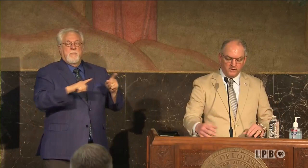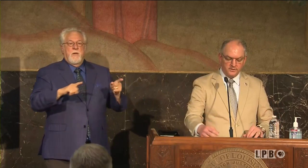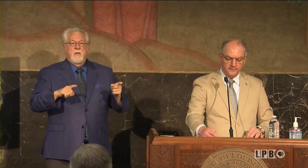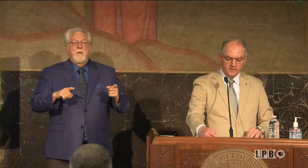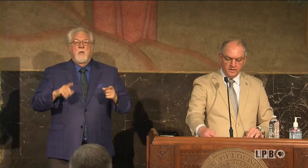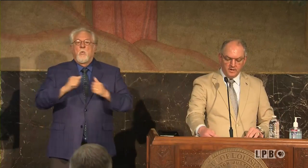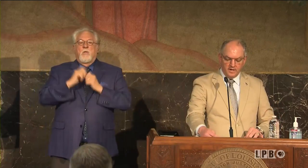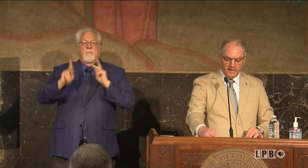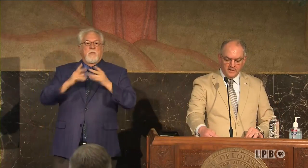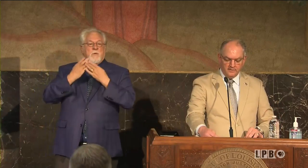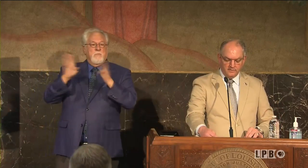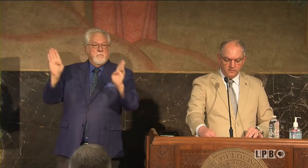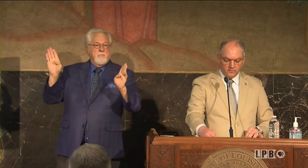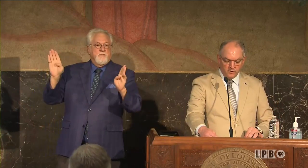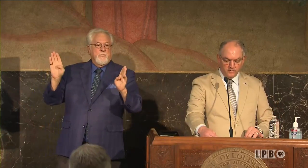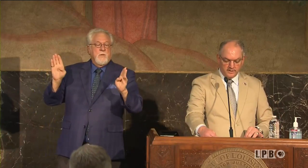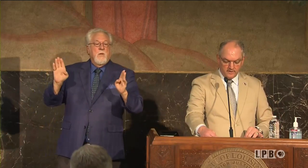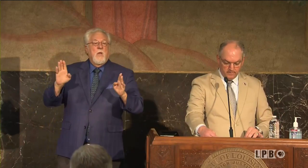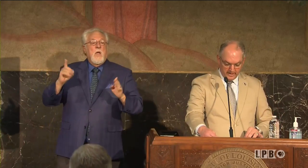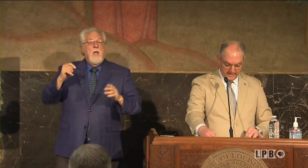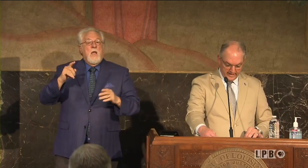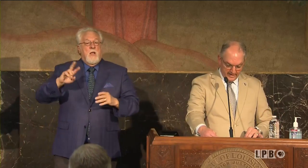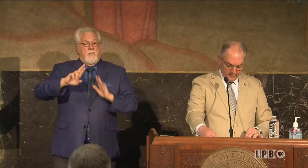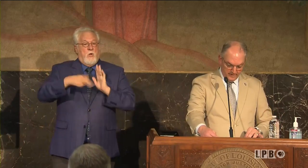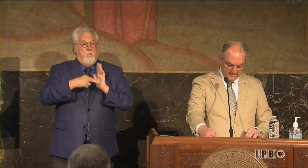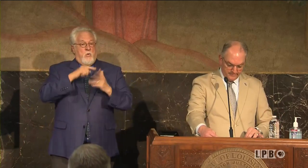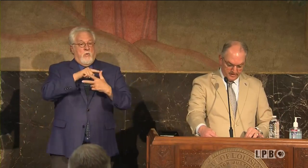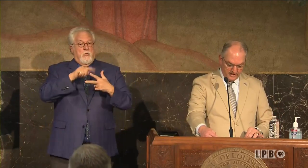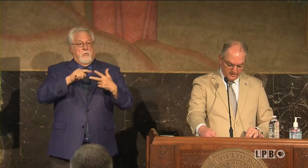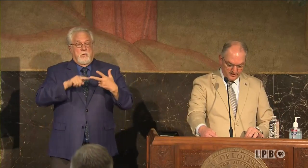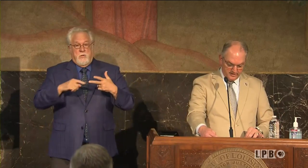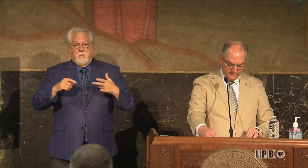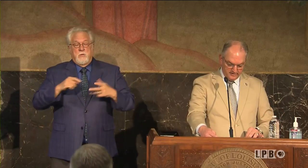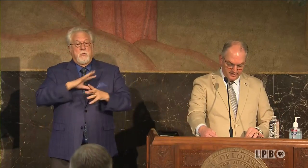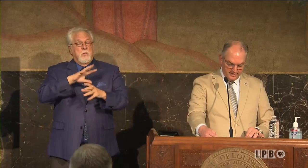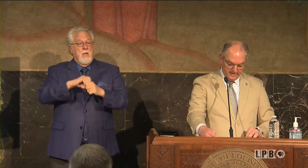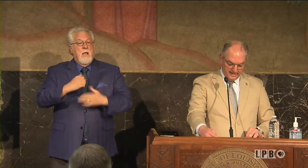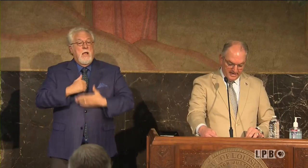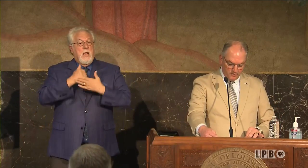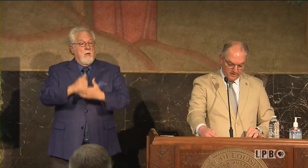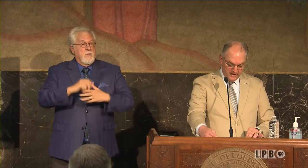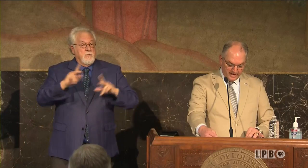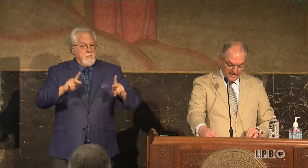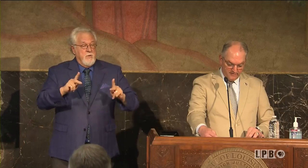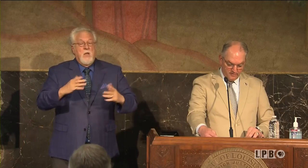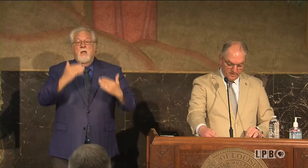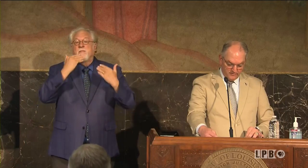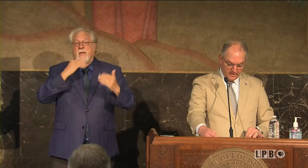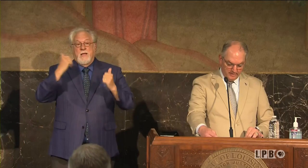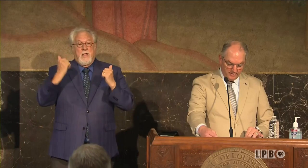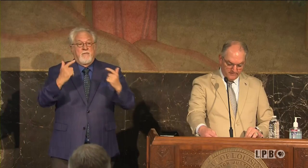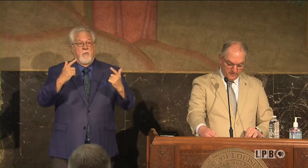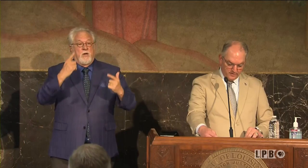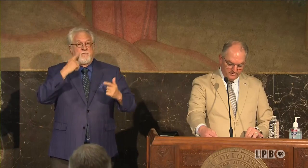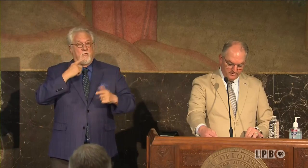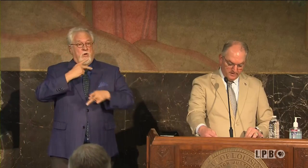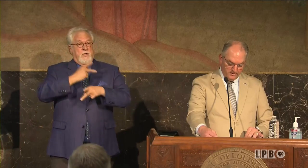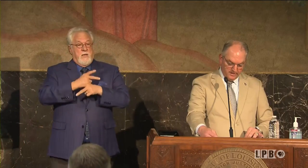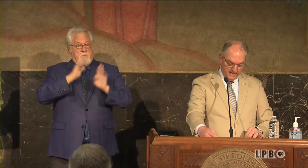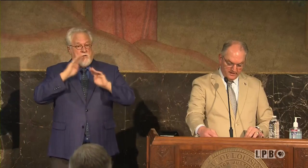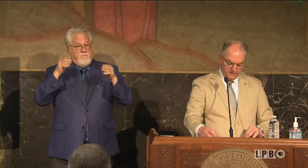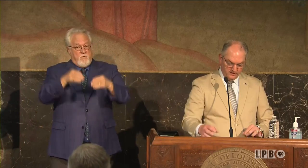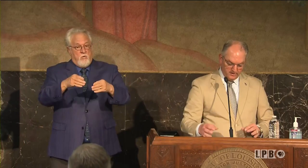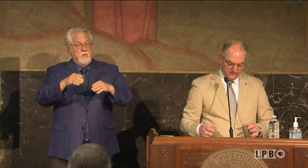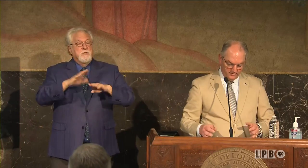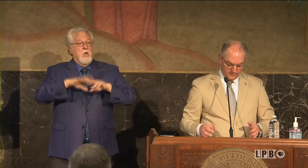at large, and for the role that they're playing in helping our citizens. And I want to thank everyone for keeping their focus on